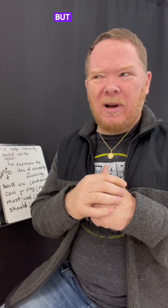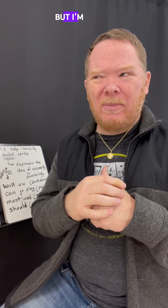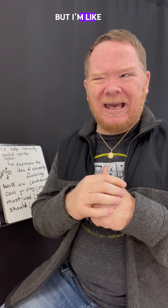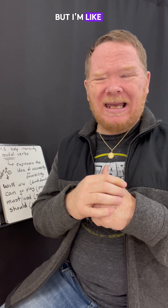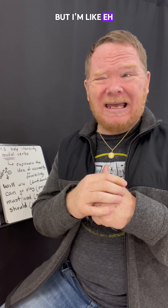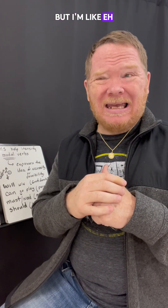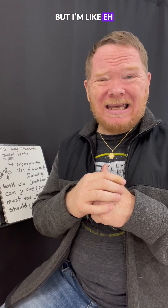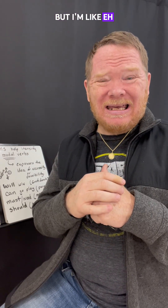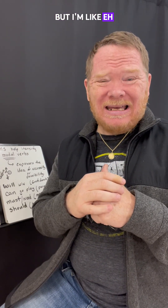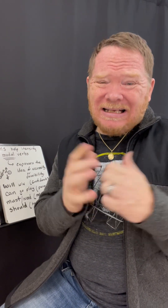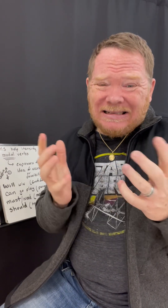like,